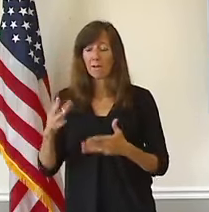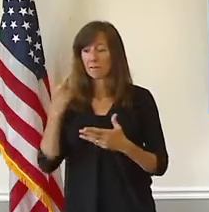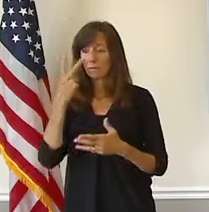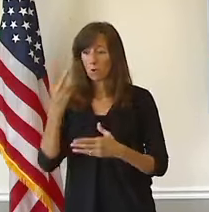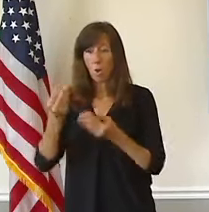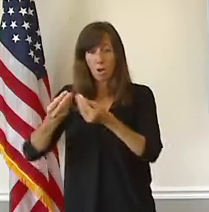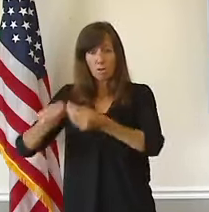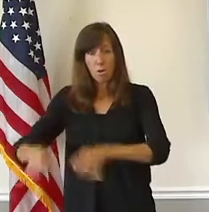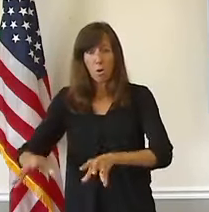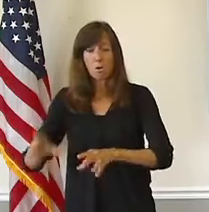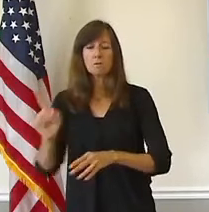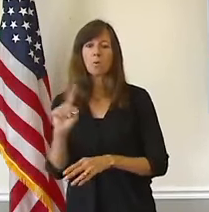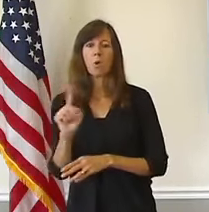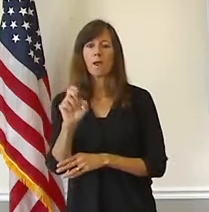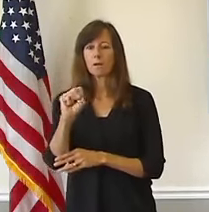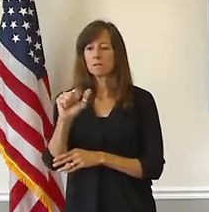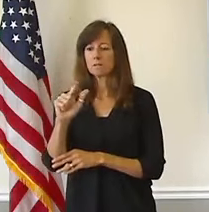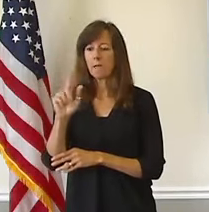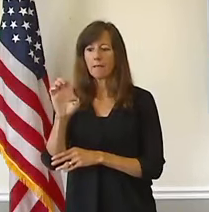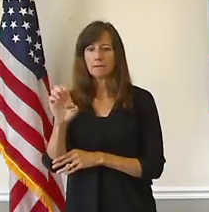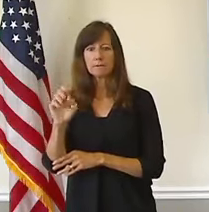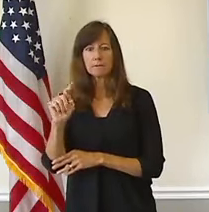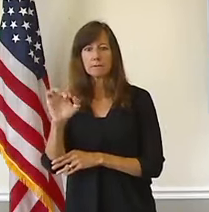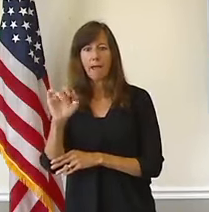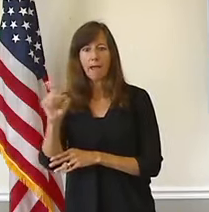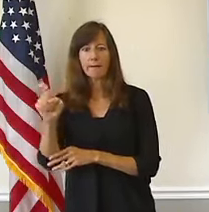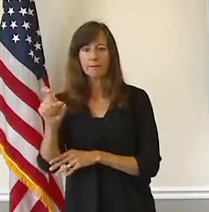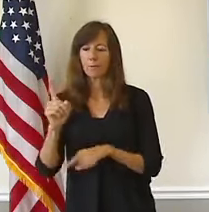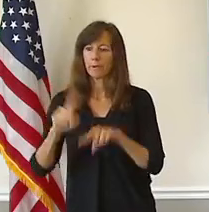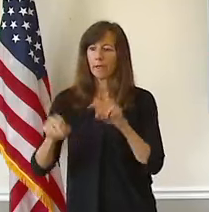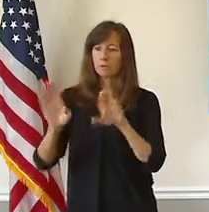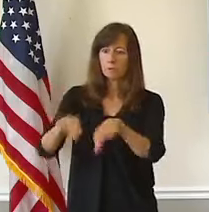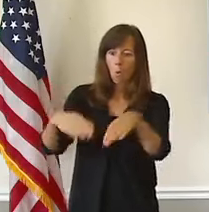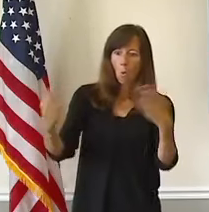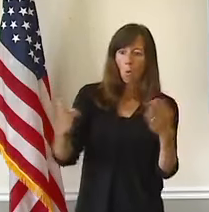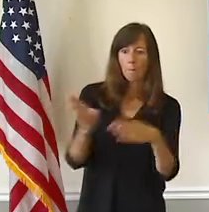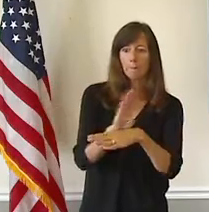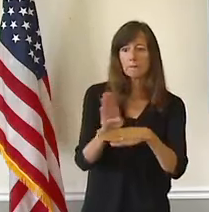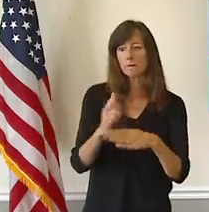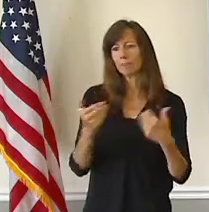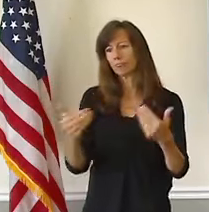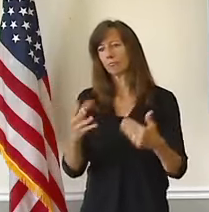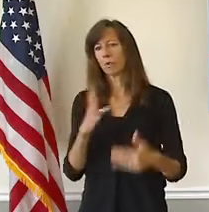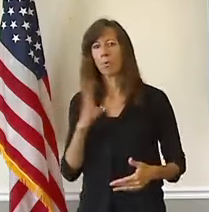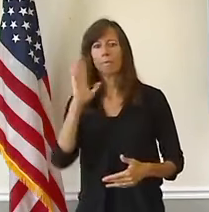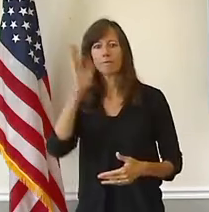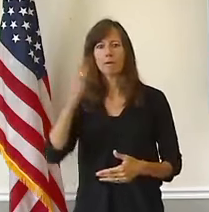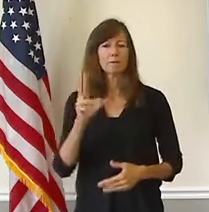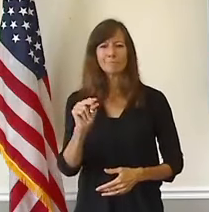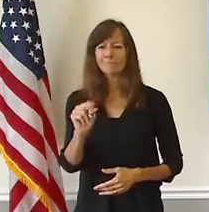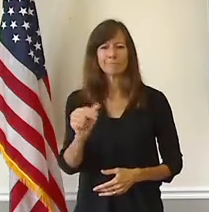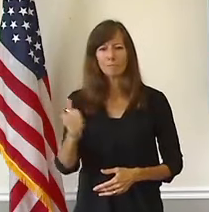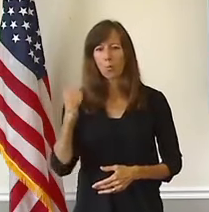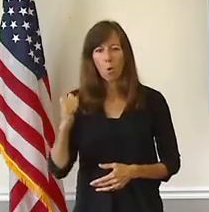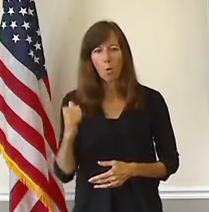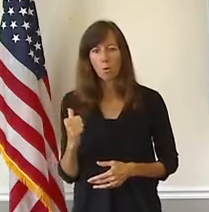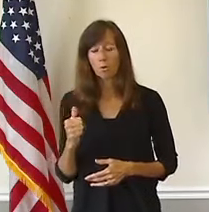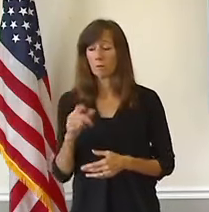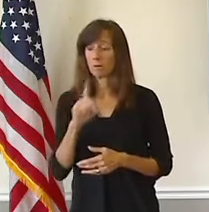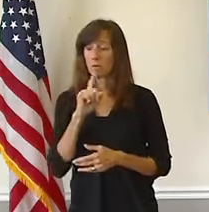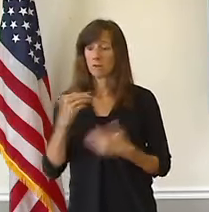up by simply flinging open the door. It doesn't happen that way. We might stave off new losses, but we